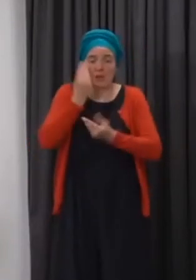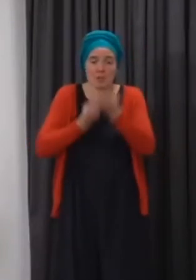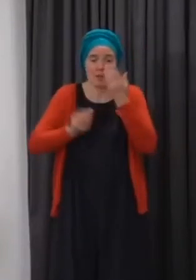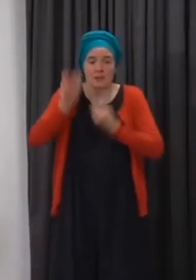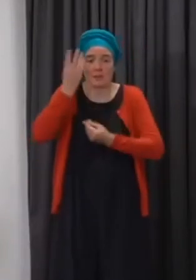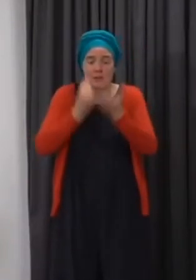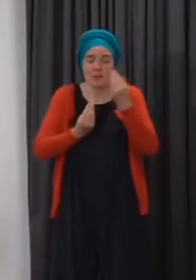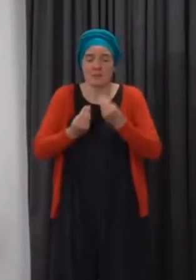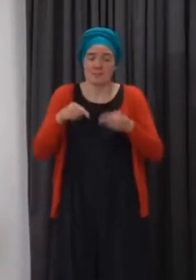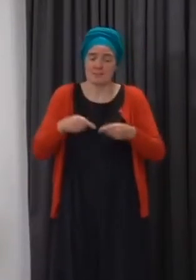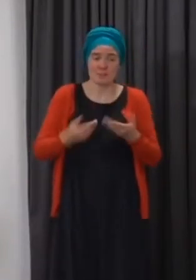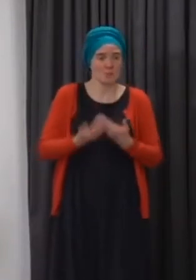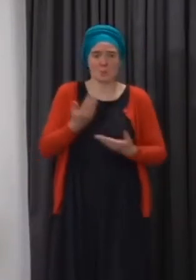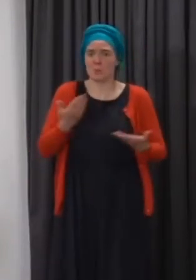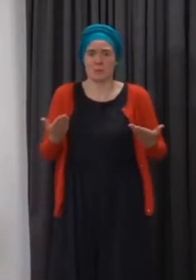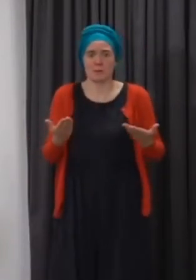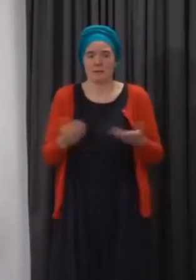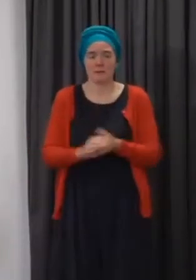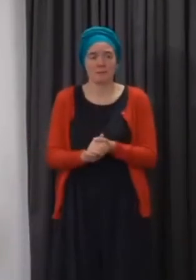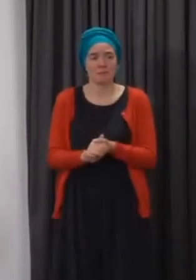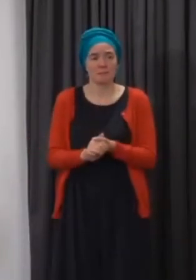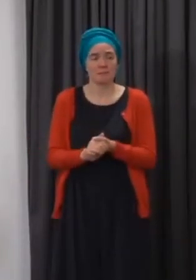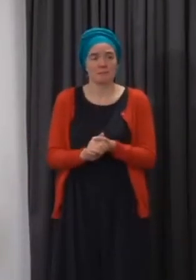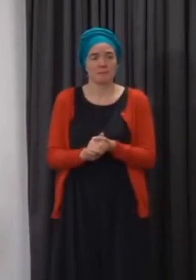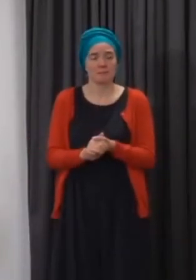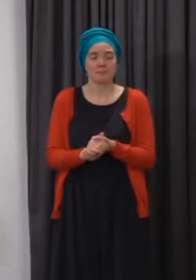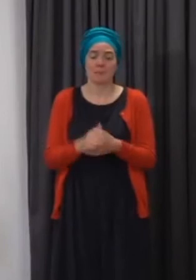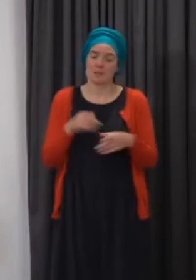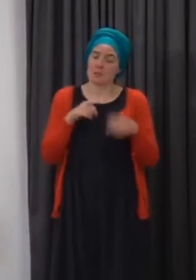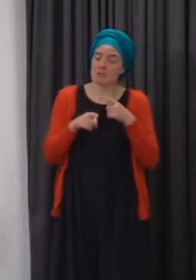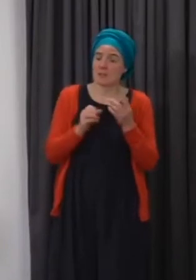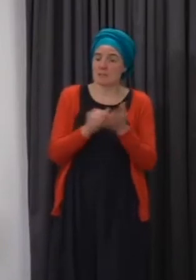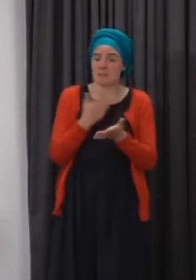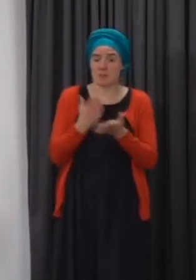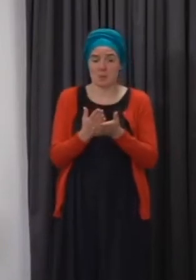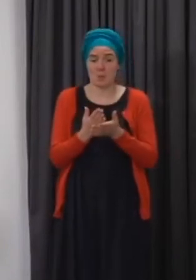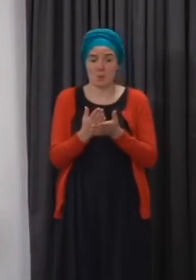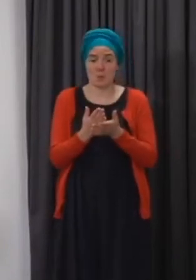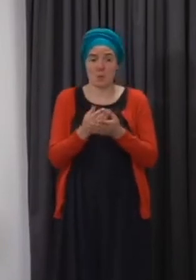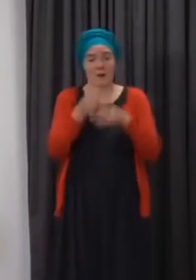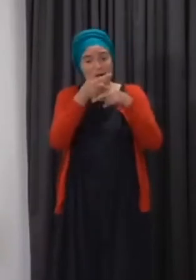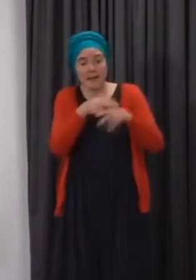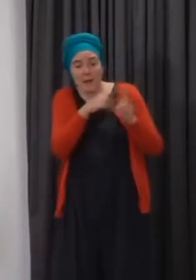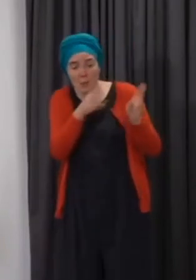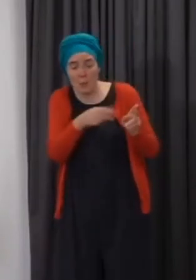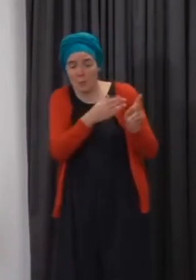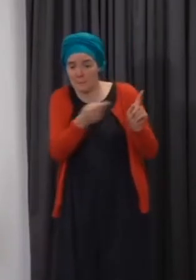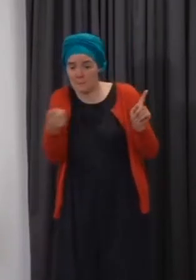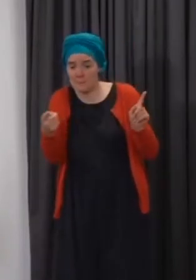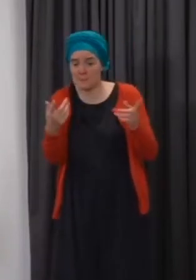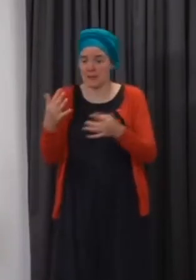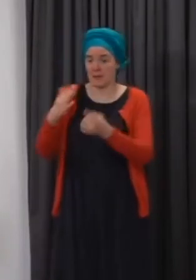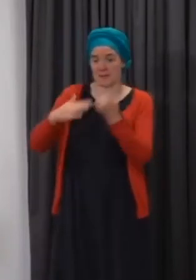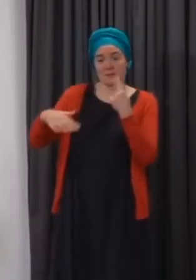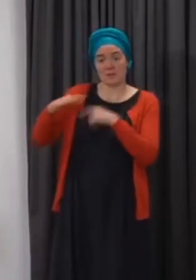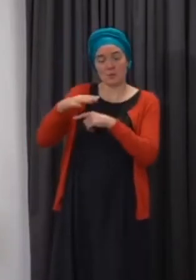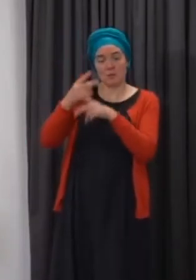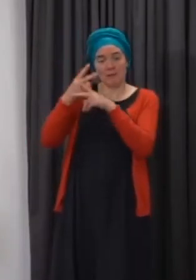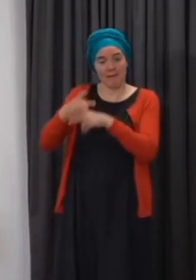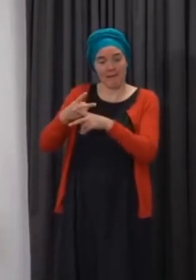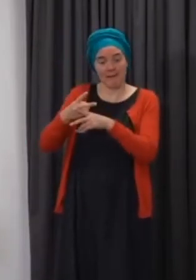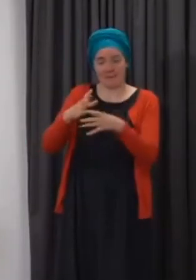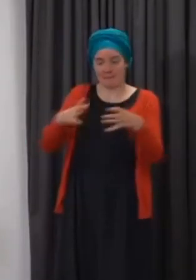think it's important to reflect that we have tried to ensure that care homes and the social care sector have been always part of our broader thinking. So we